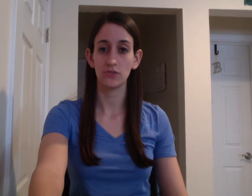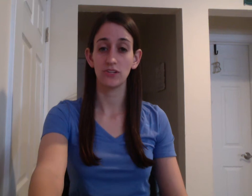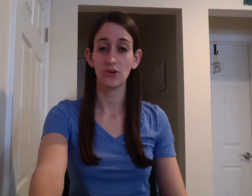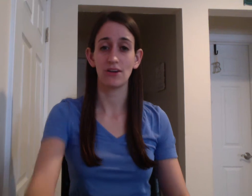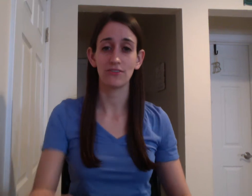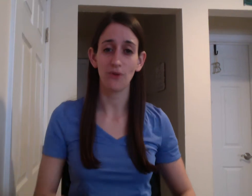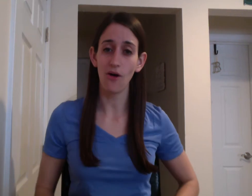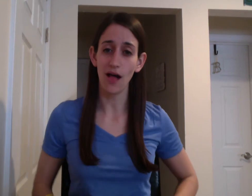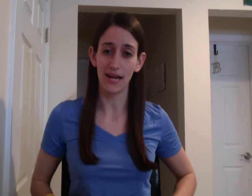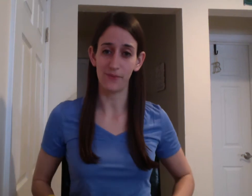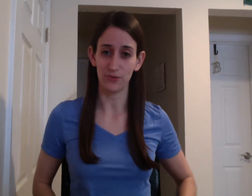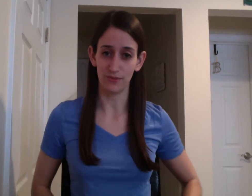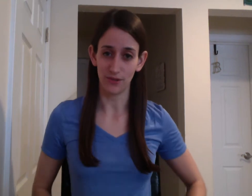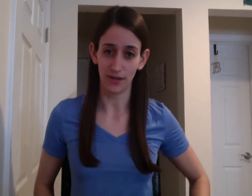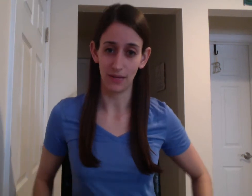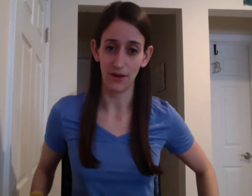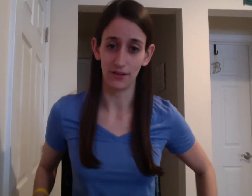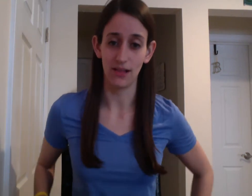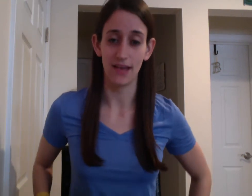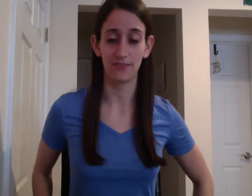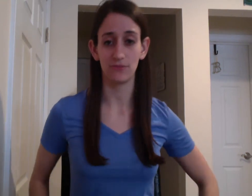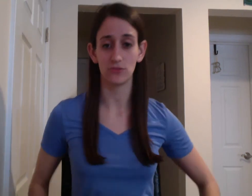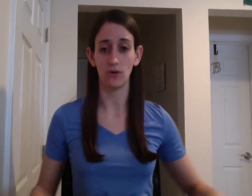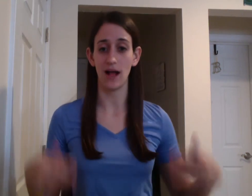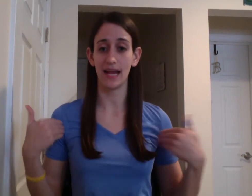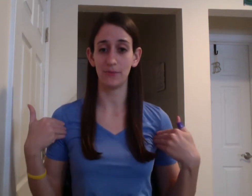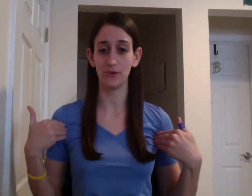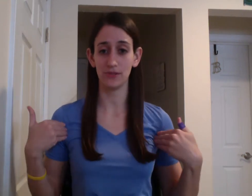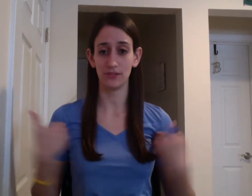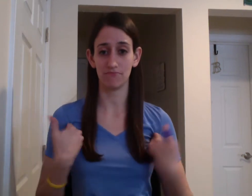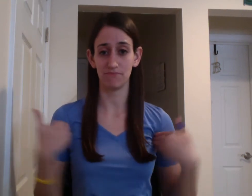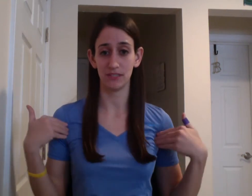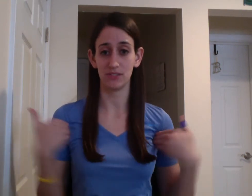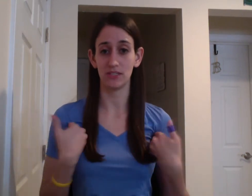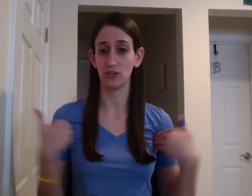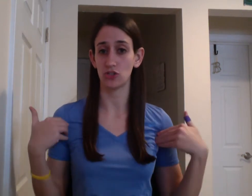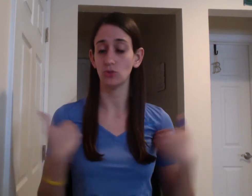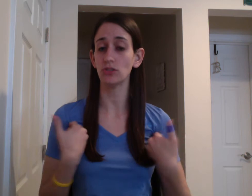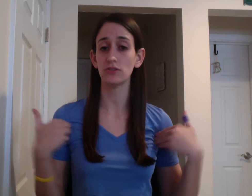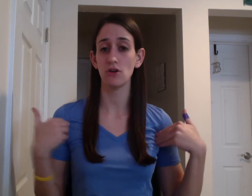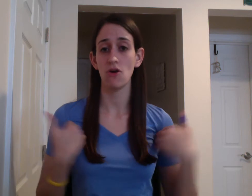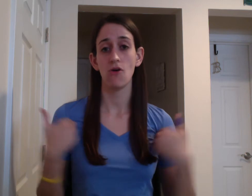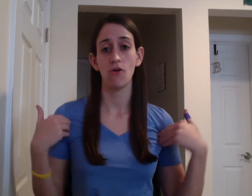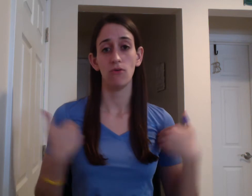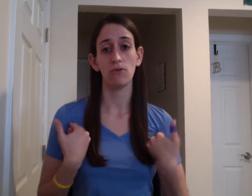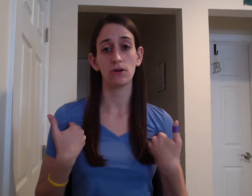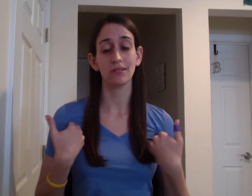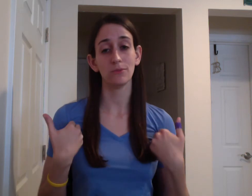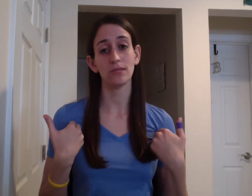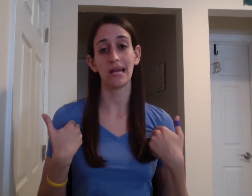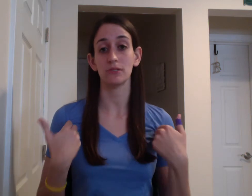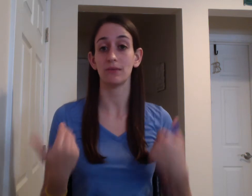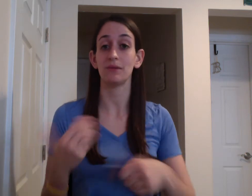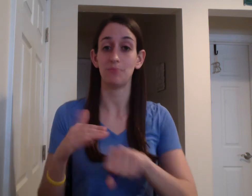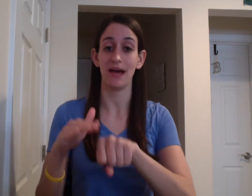video will cover all animals we've been talking about in class. So animals is near your shoulders, or some of those animals might be pets,